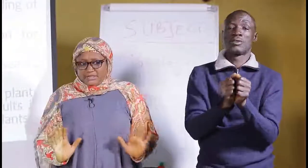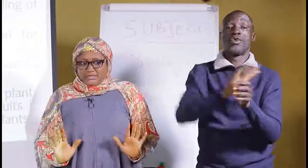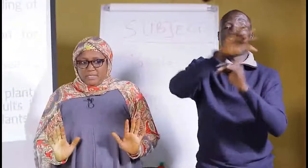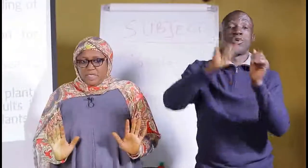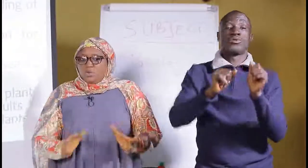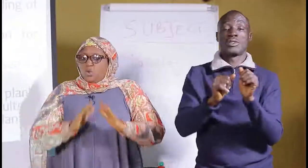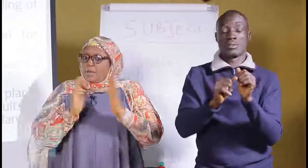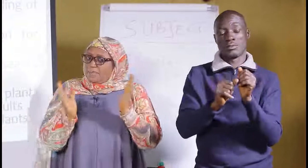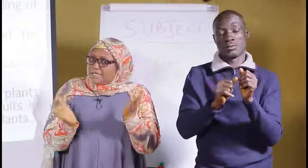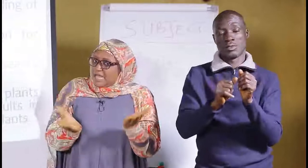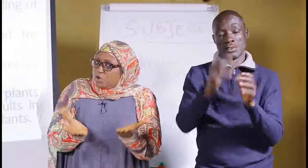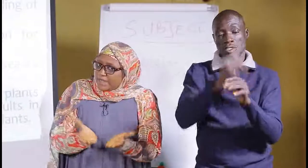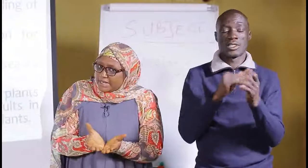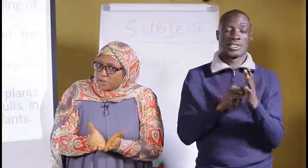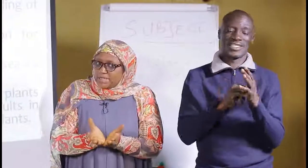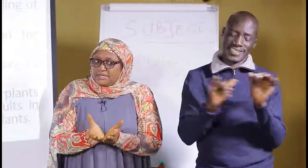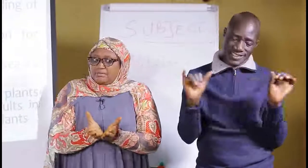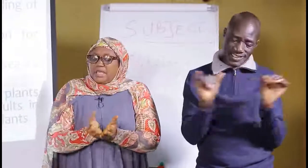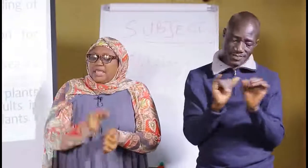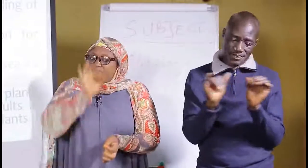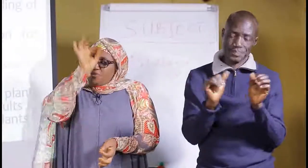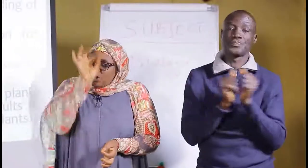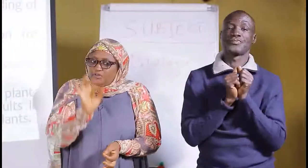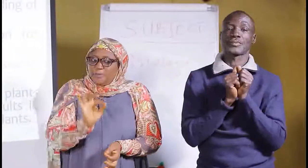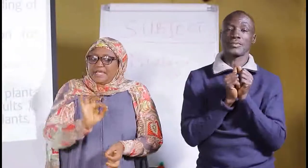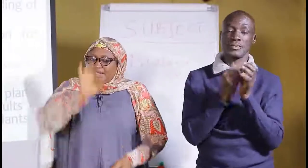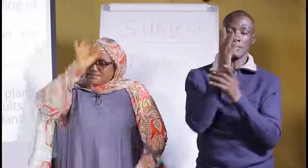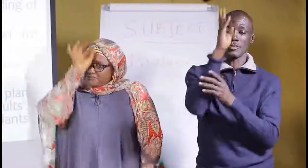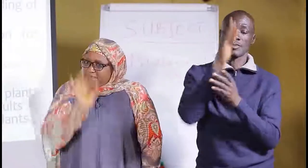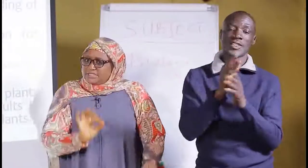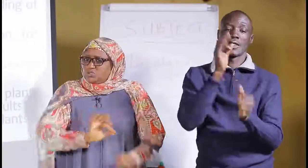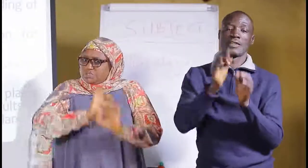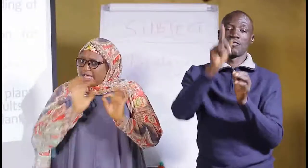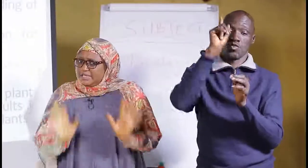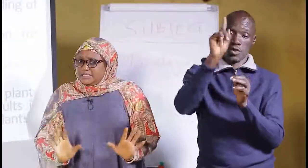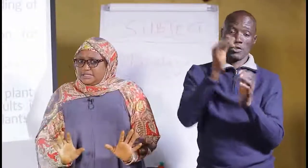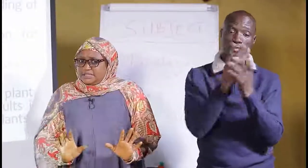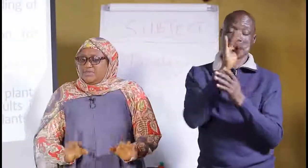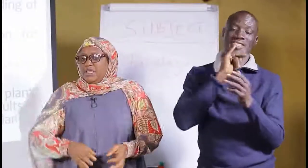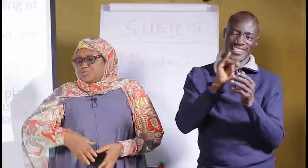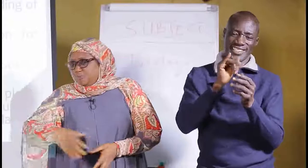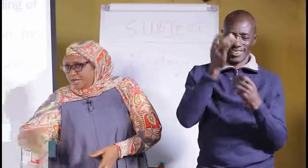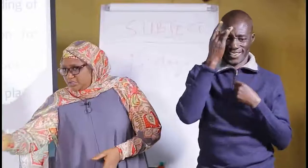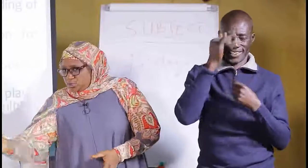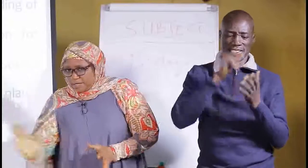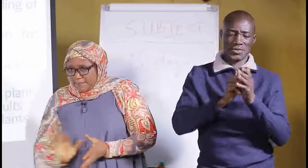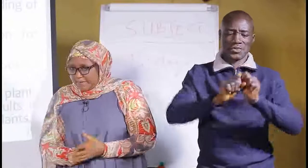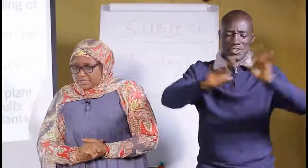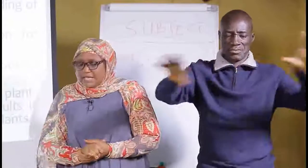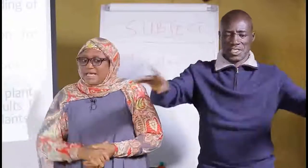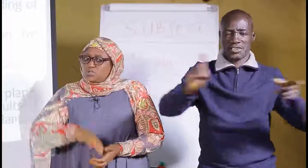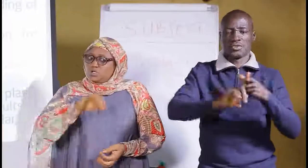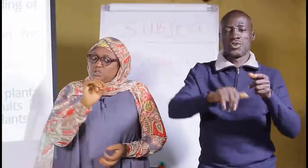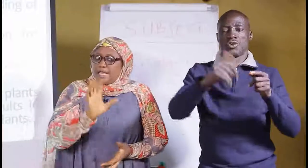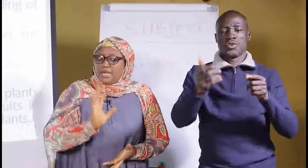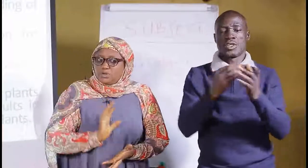with plants. When plants are overcrowded, if one of the plants is infected with any disease, it spreads to other plants,